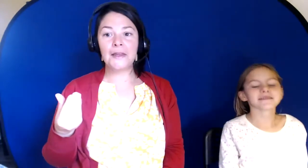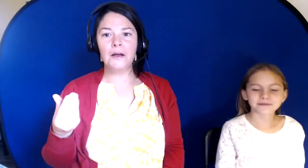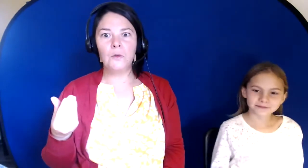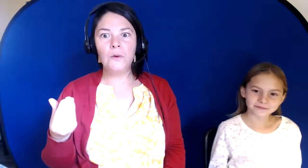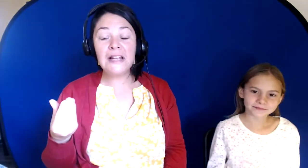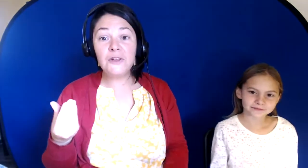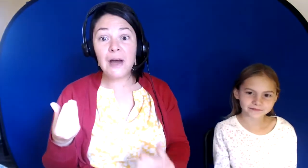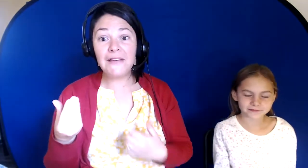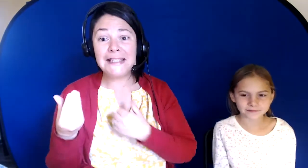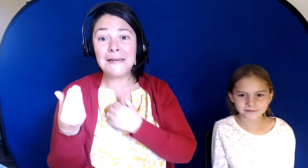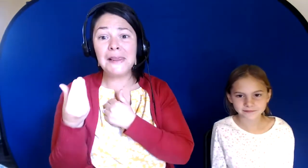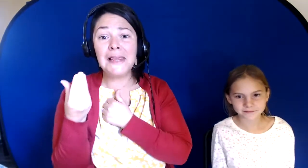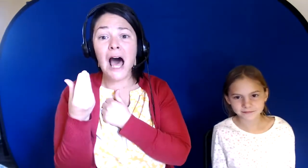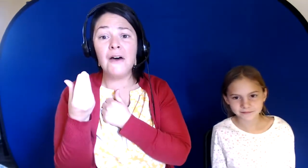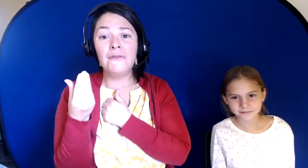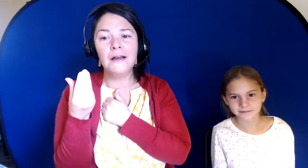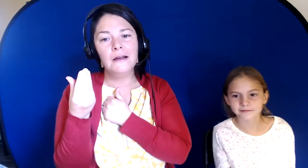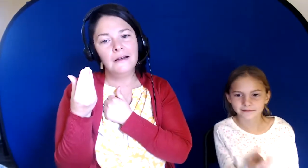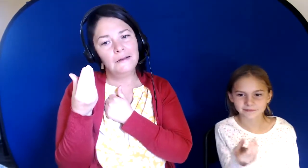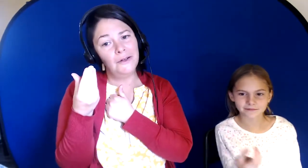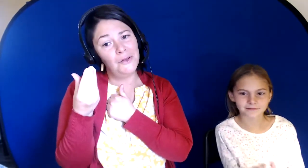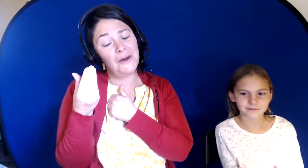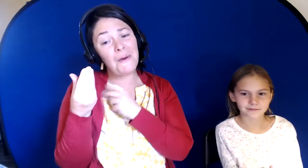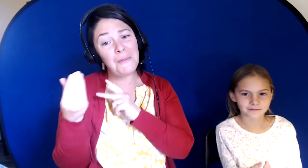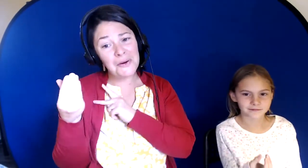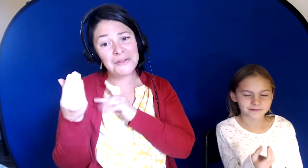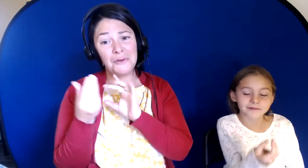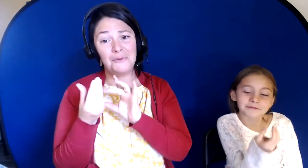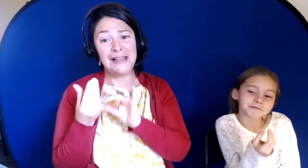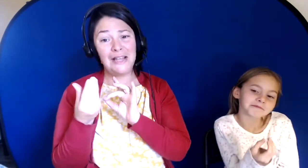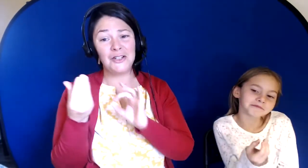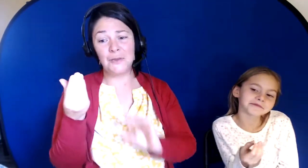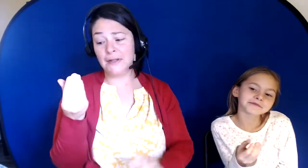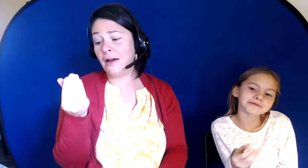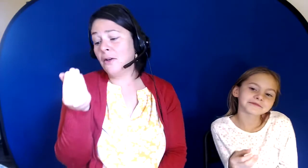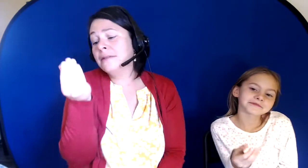What if you have a deep love? You have a personal relationship with tacos.